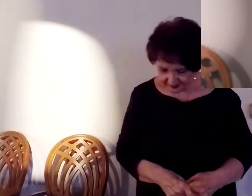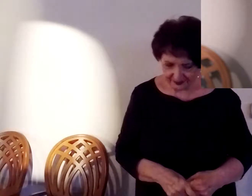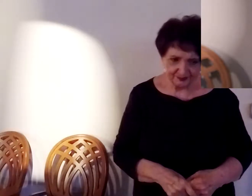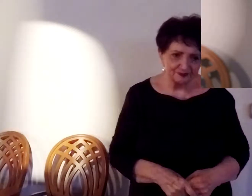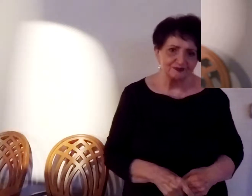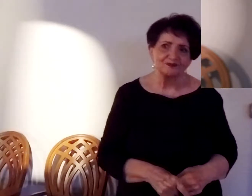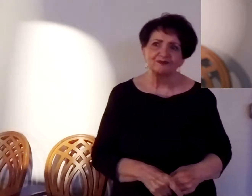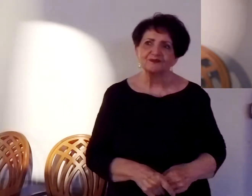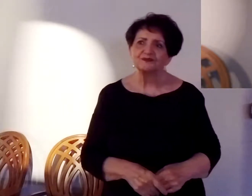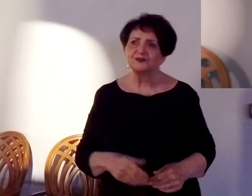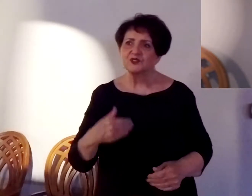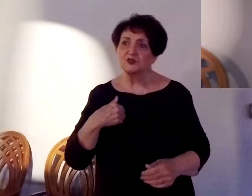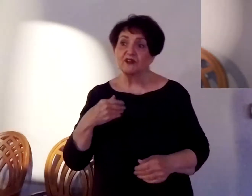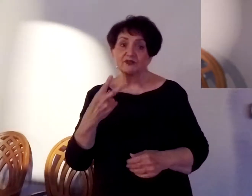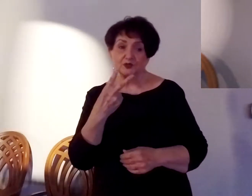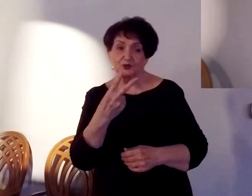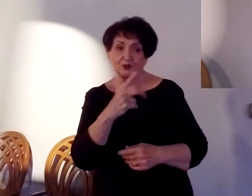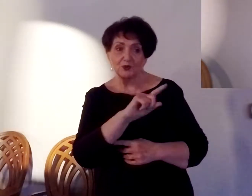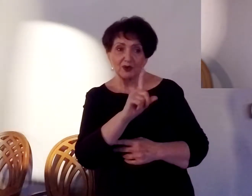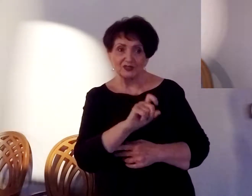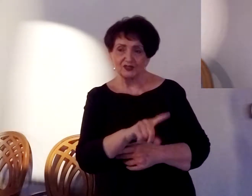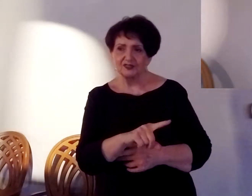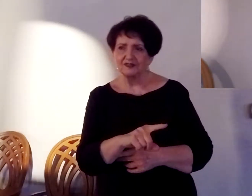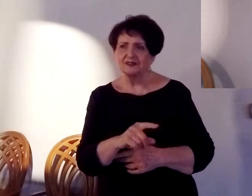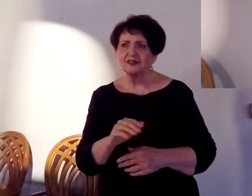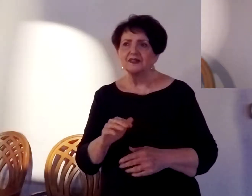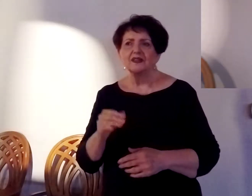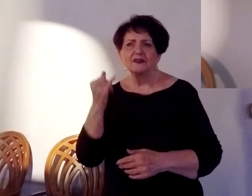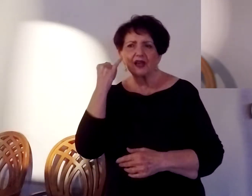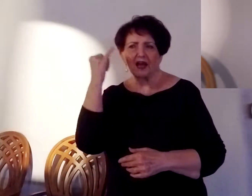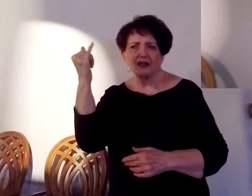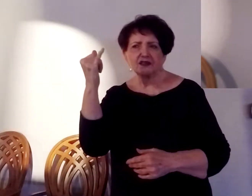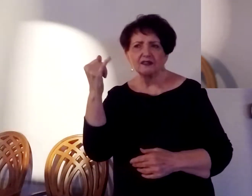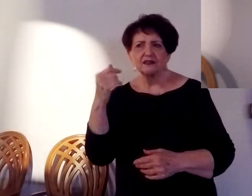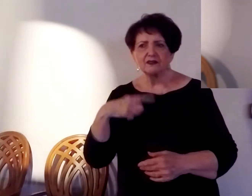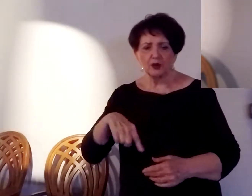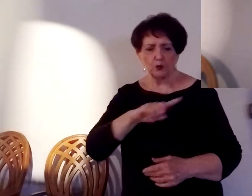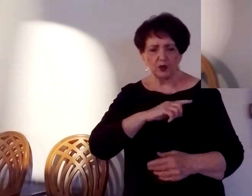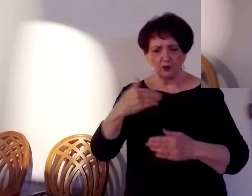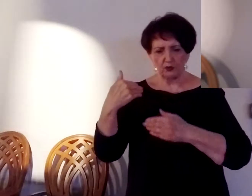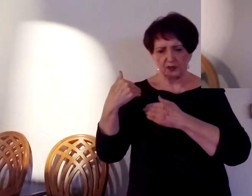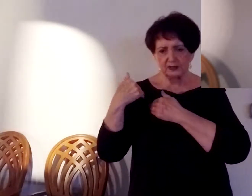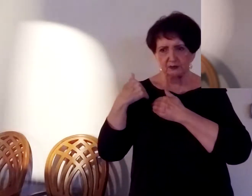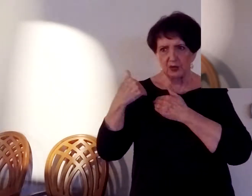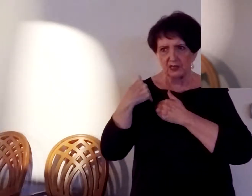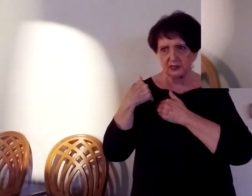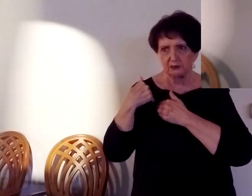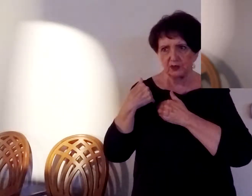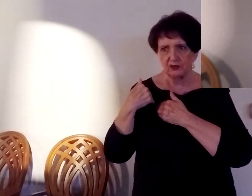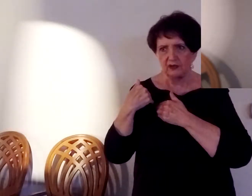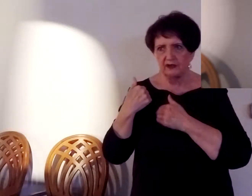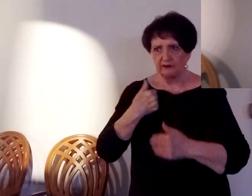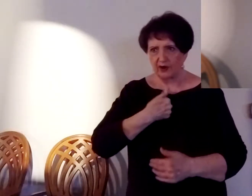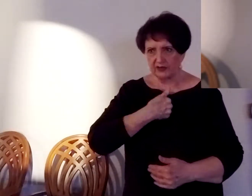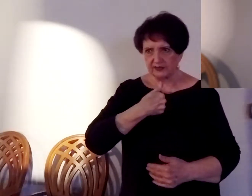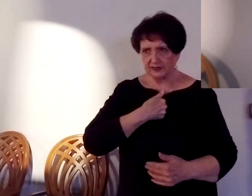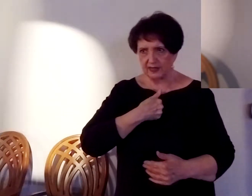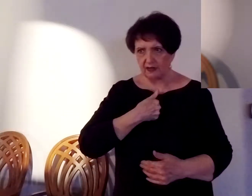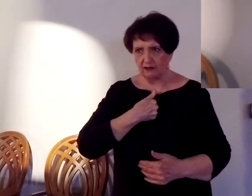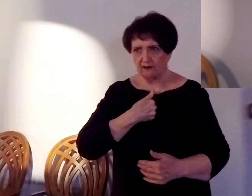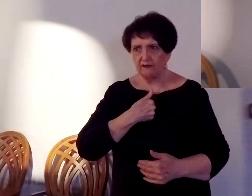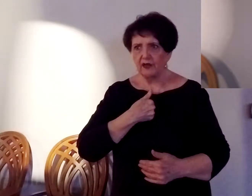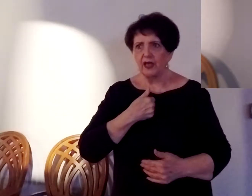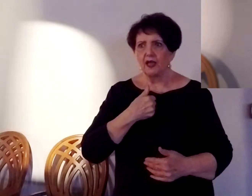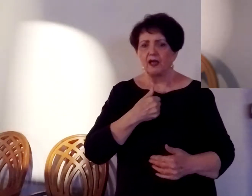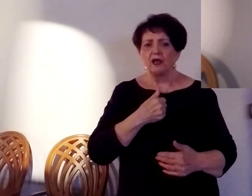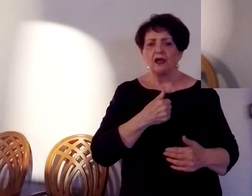So I've got two questions. One, how do you balance the idea that we're responsible for our own individual selves with the idea that we should